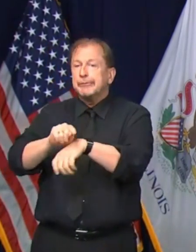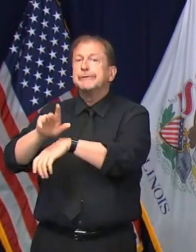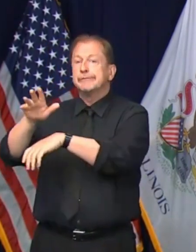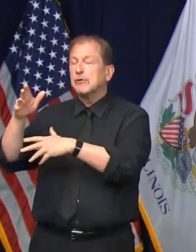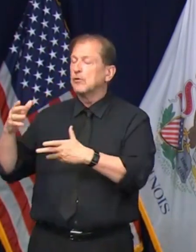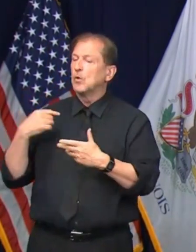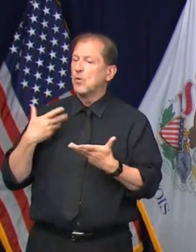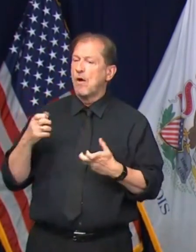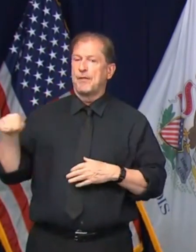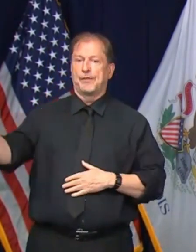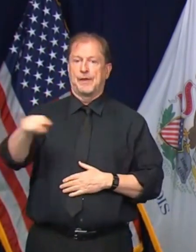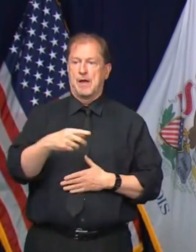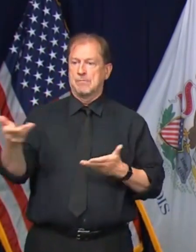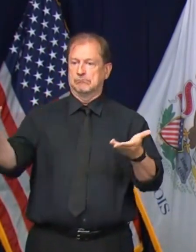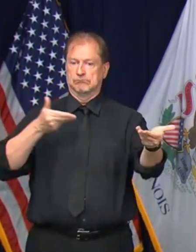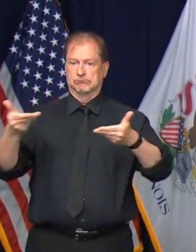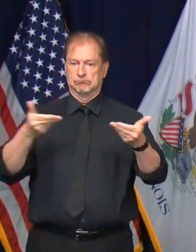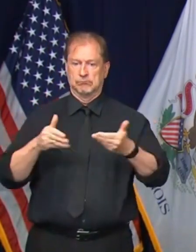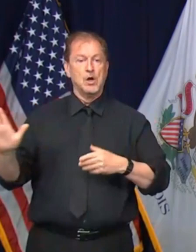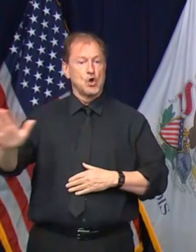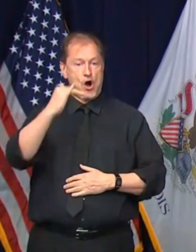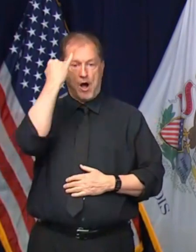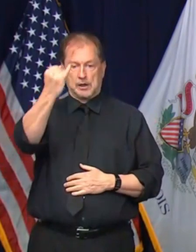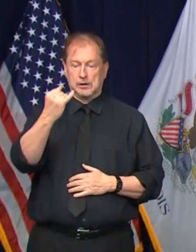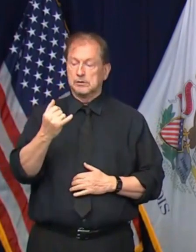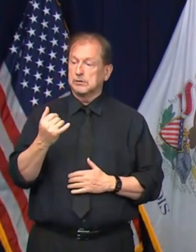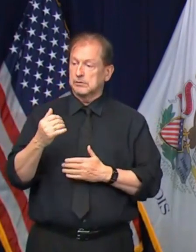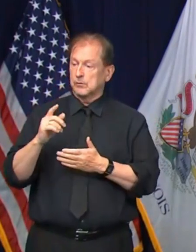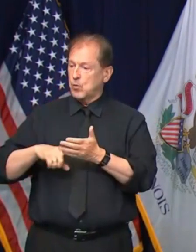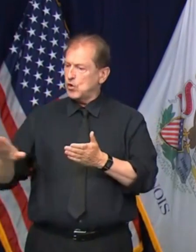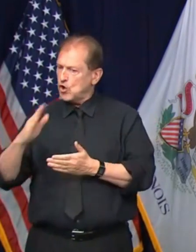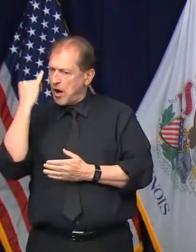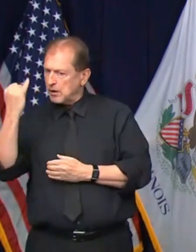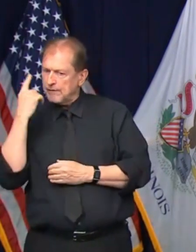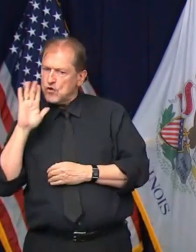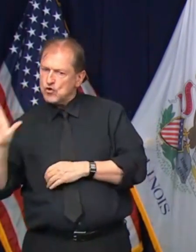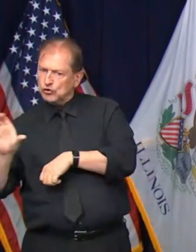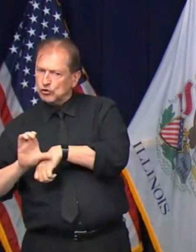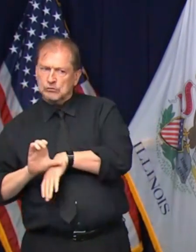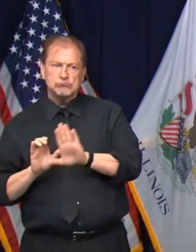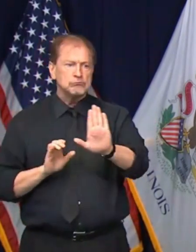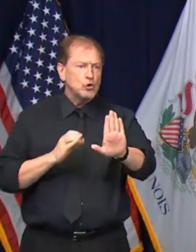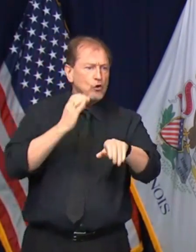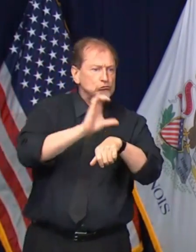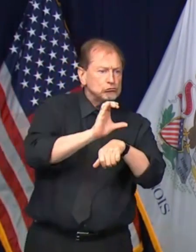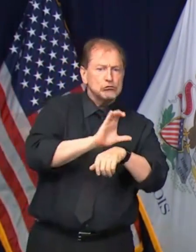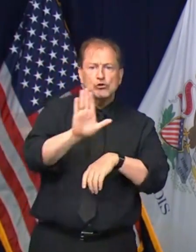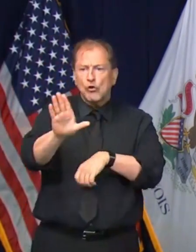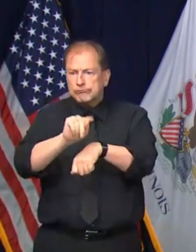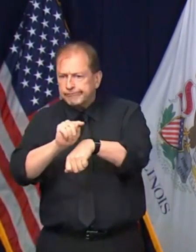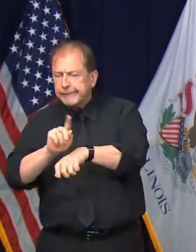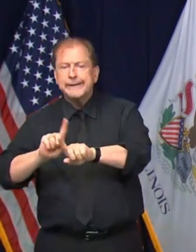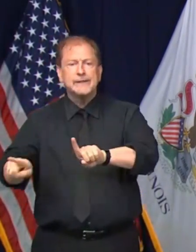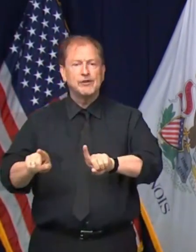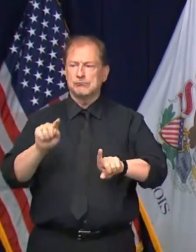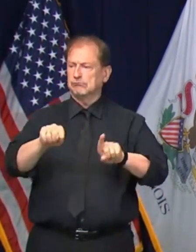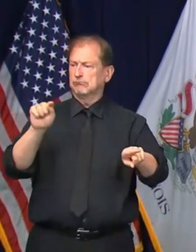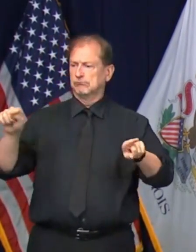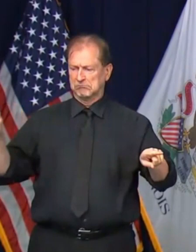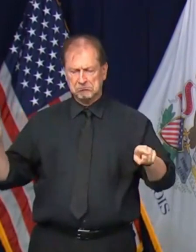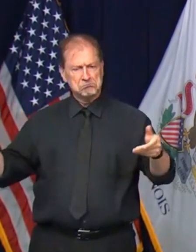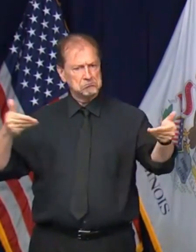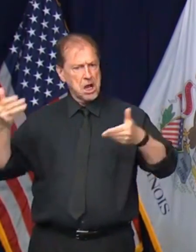come forward. We want them to have their own ideas, what will work for them, because it can be different in different facilities. And then we want to make sure